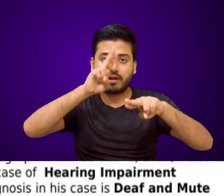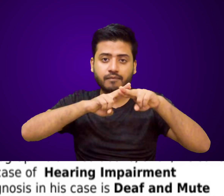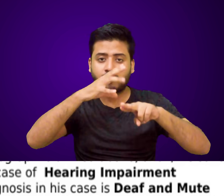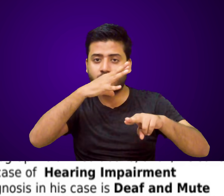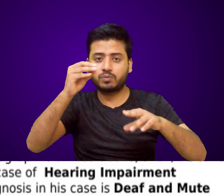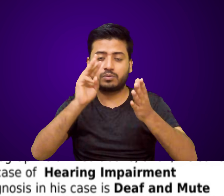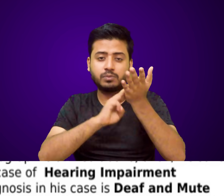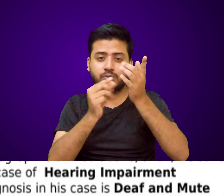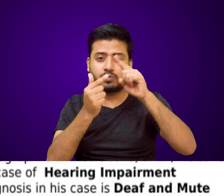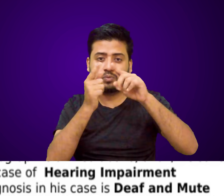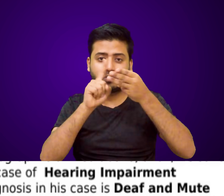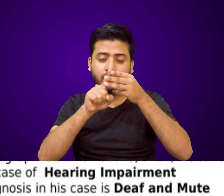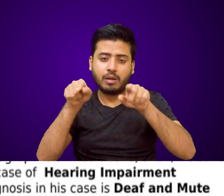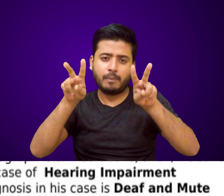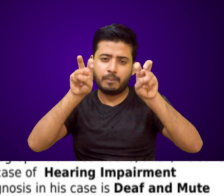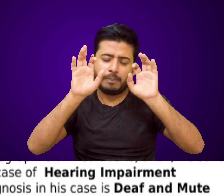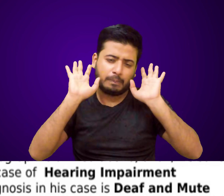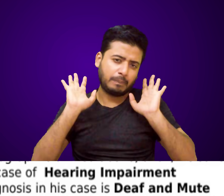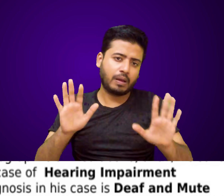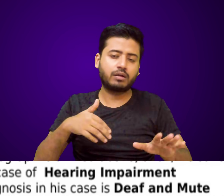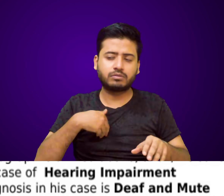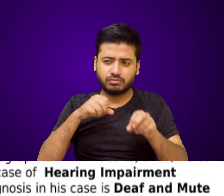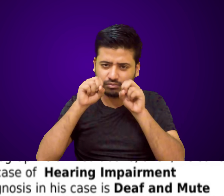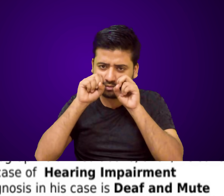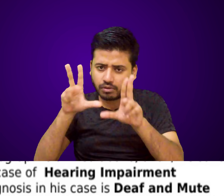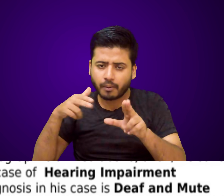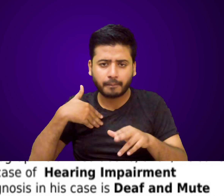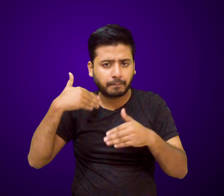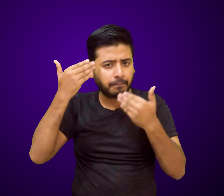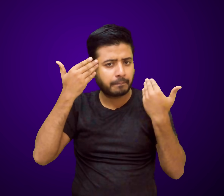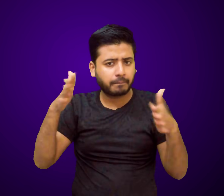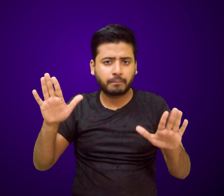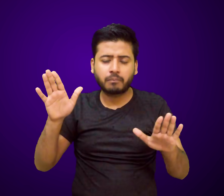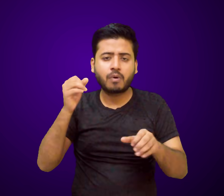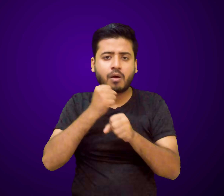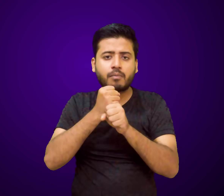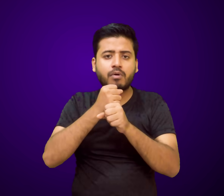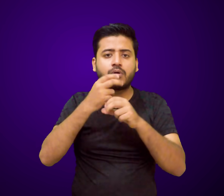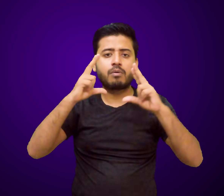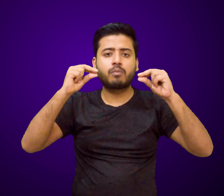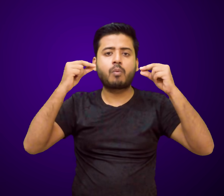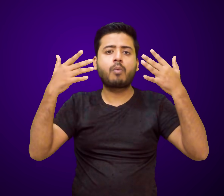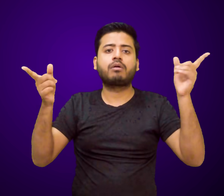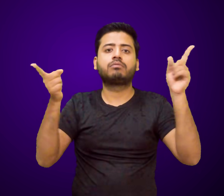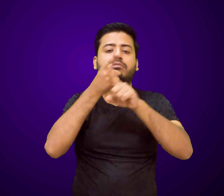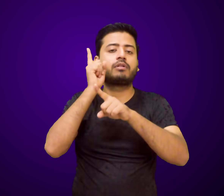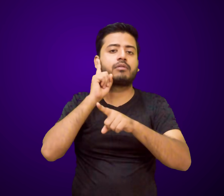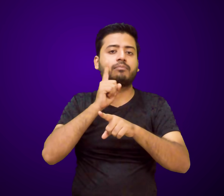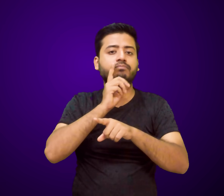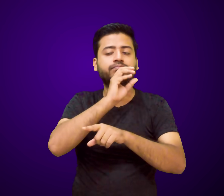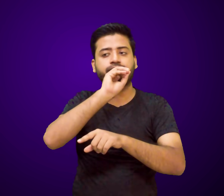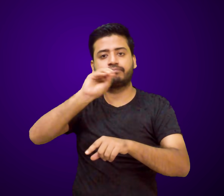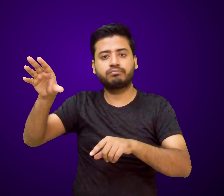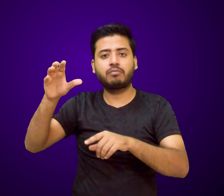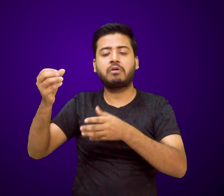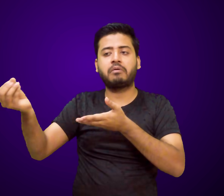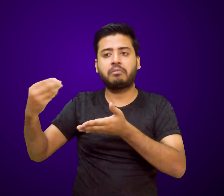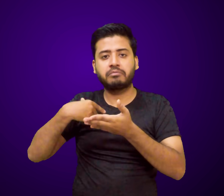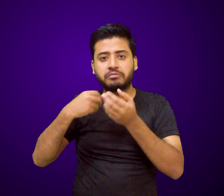only. Concessions generally apply only to the basic fare. Additional charges like superfast surcharges and reservation fees